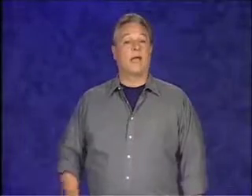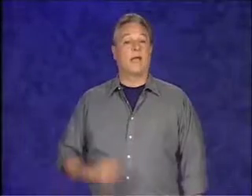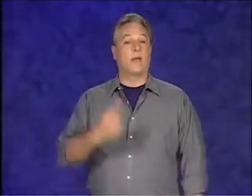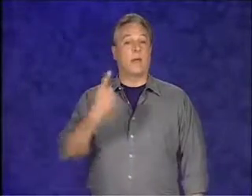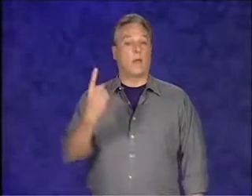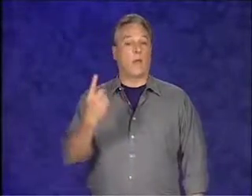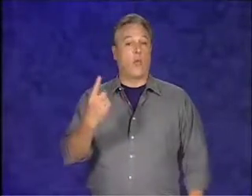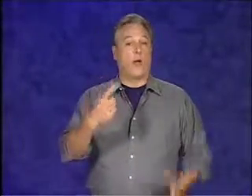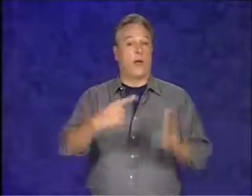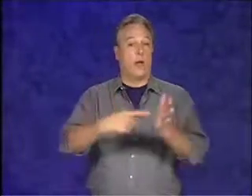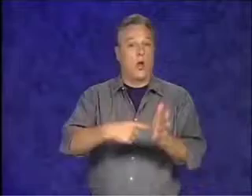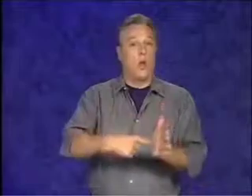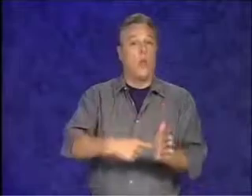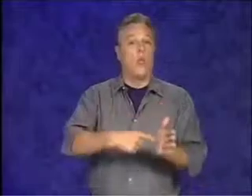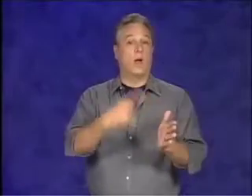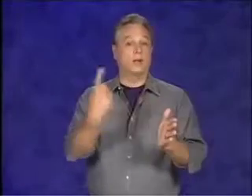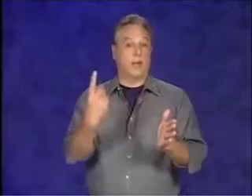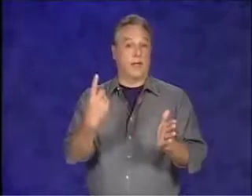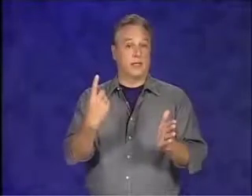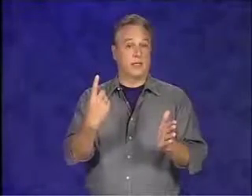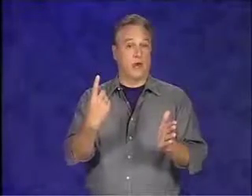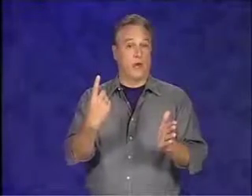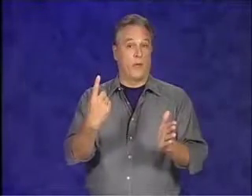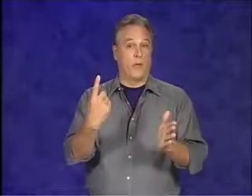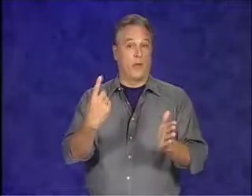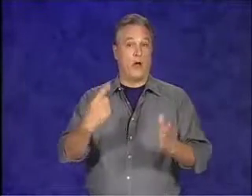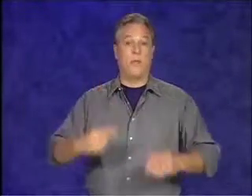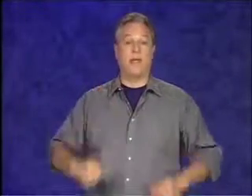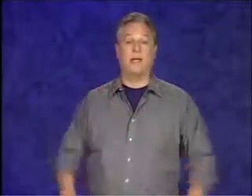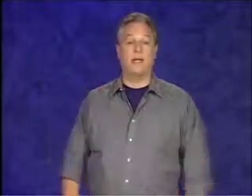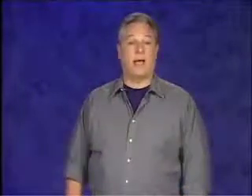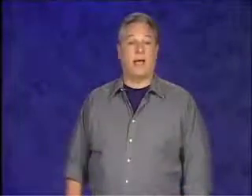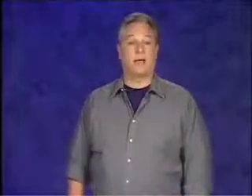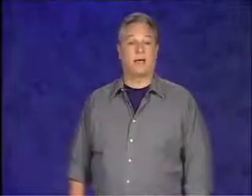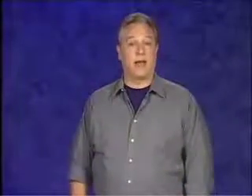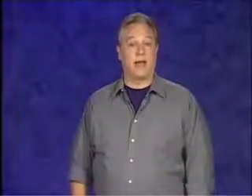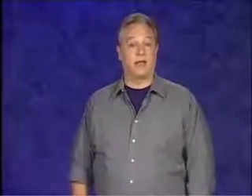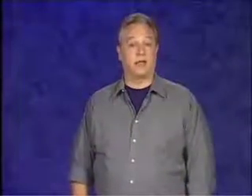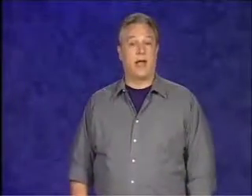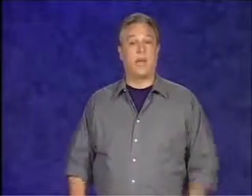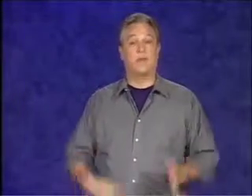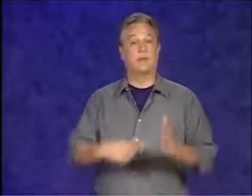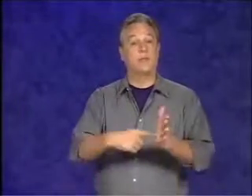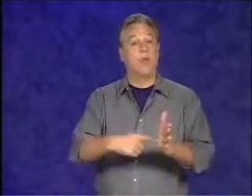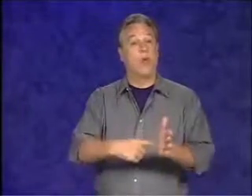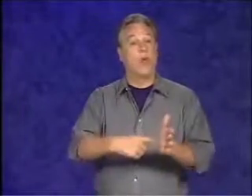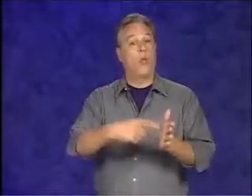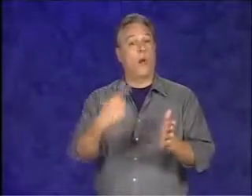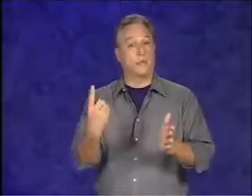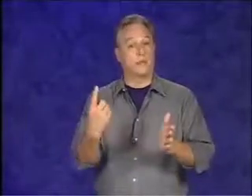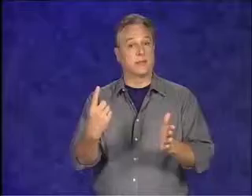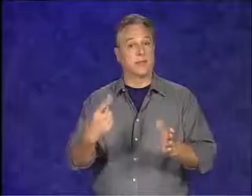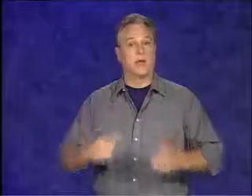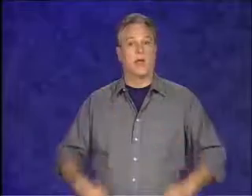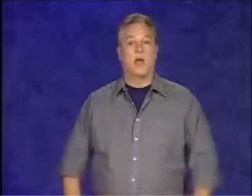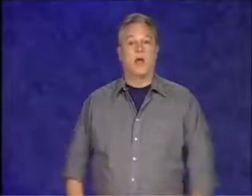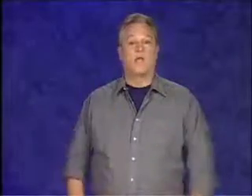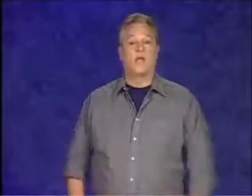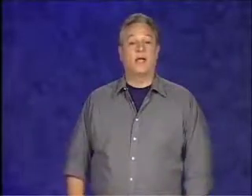Flicking the number one once against your open palm indicates that an action happens once. Flicking